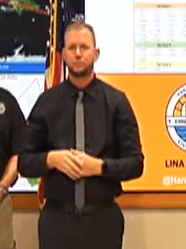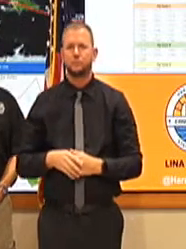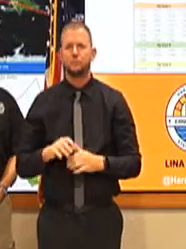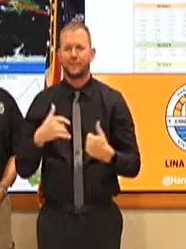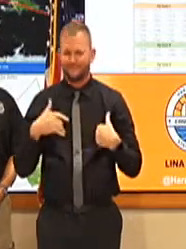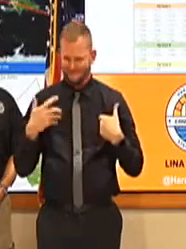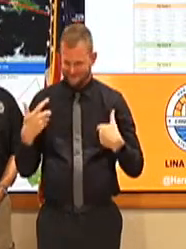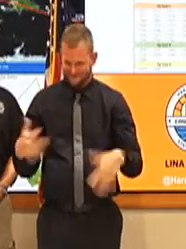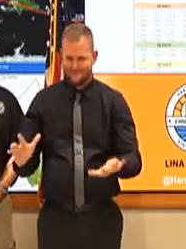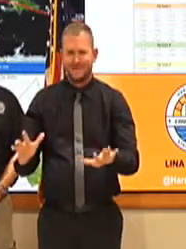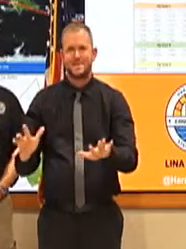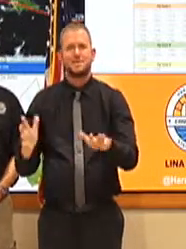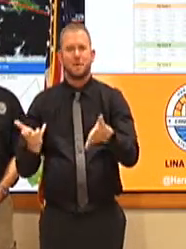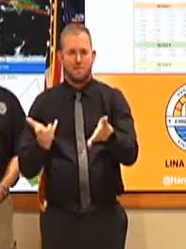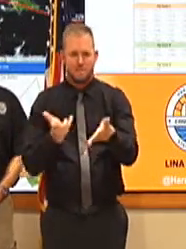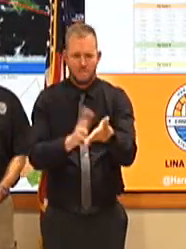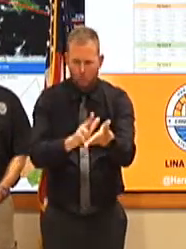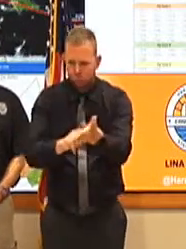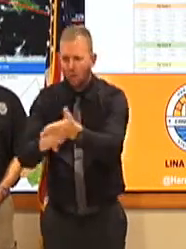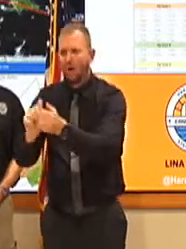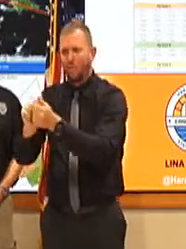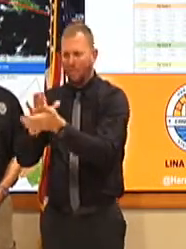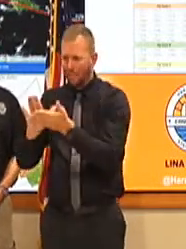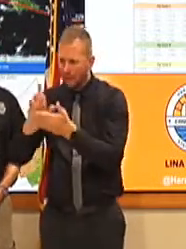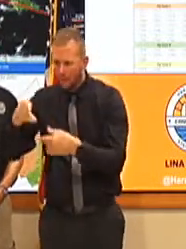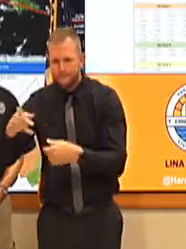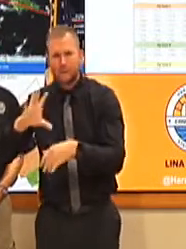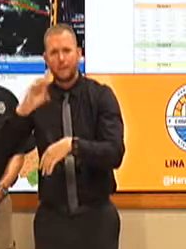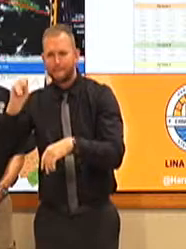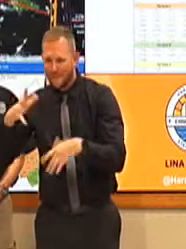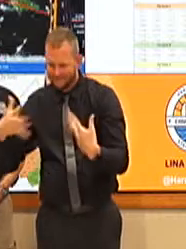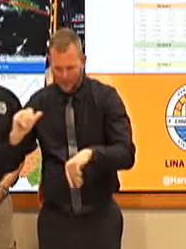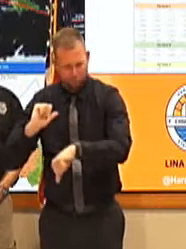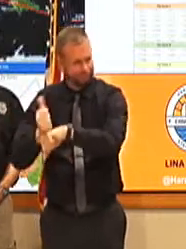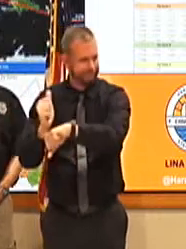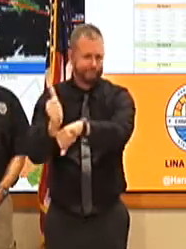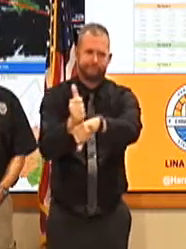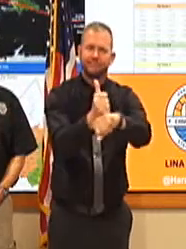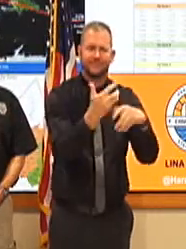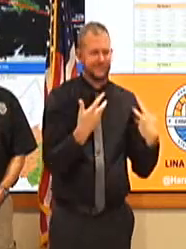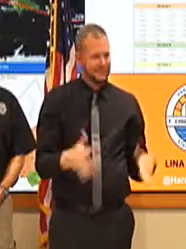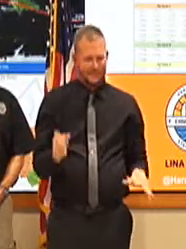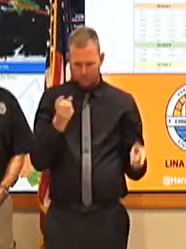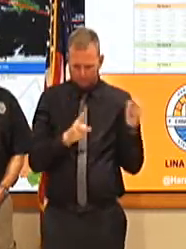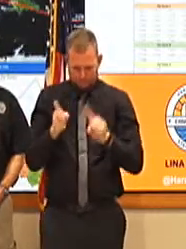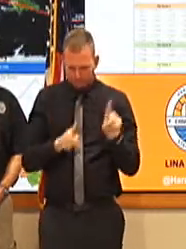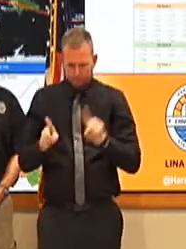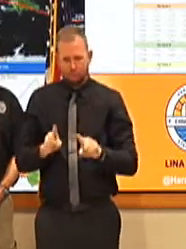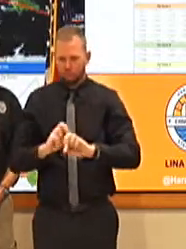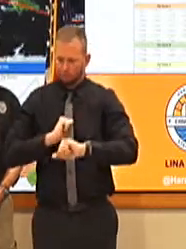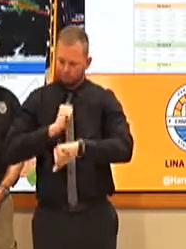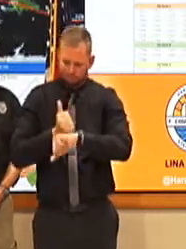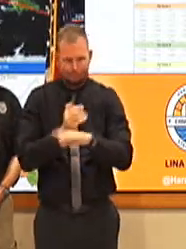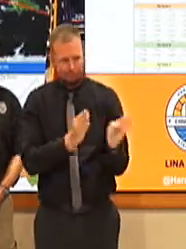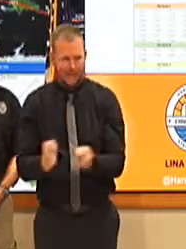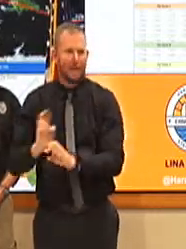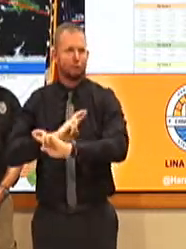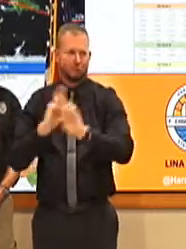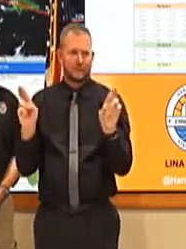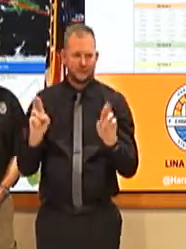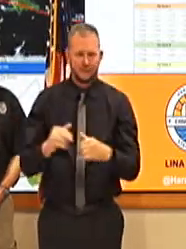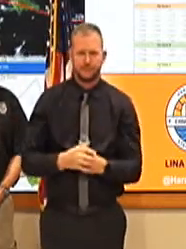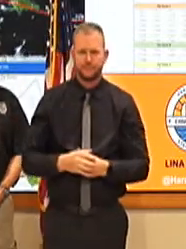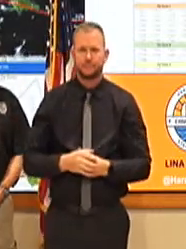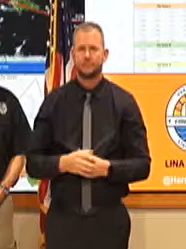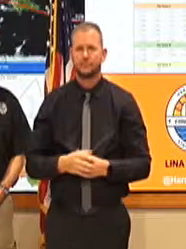stepped up, our engineering department, to make sure that we're ready to pick up debris. And if that comes to pass, we'll be calling on neighbors too, on everybody to